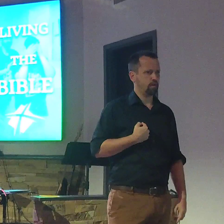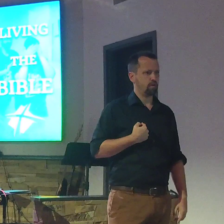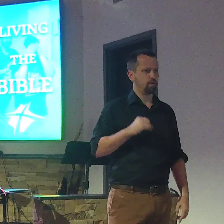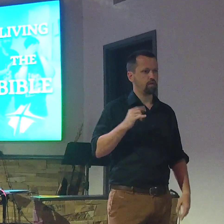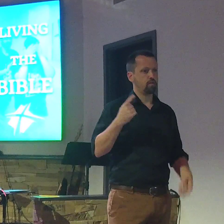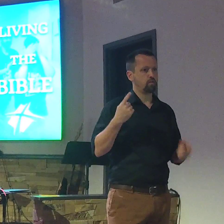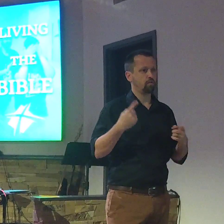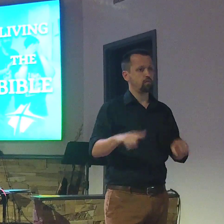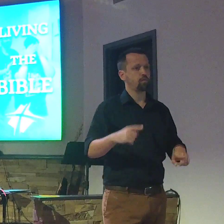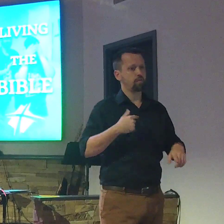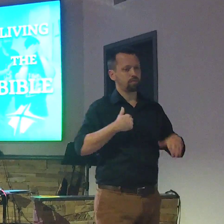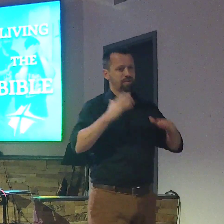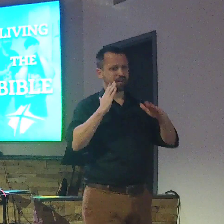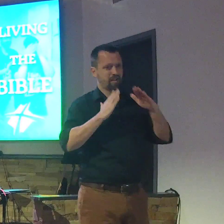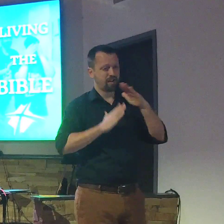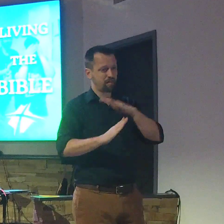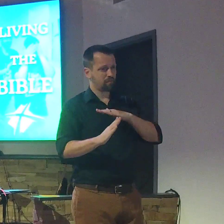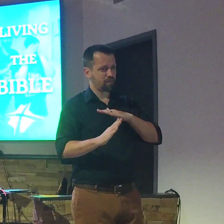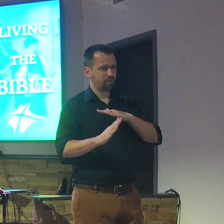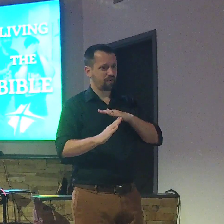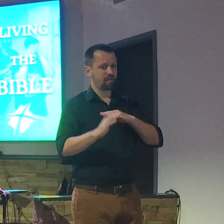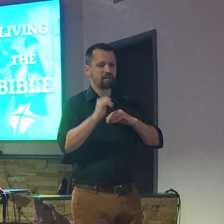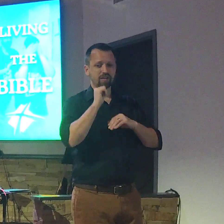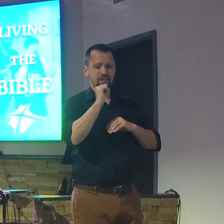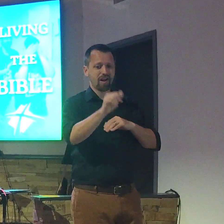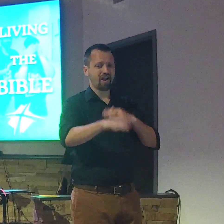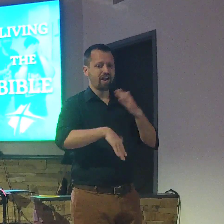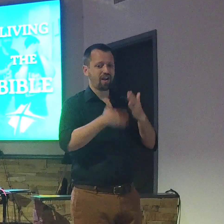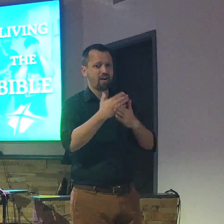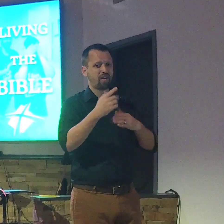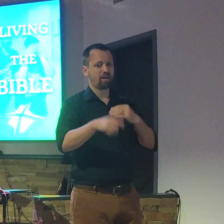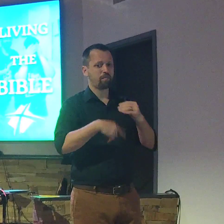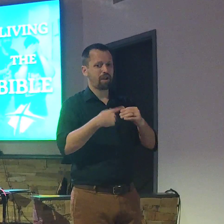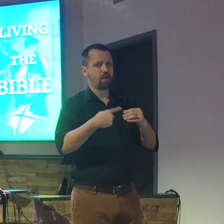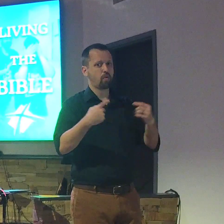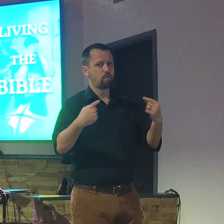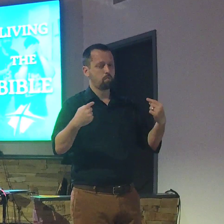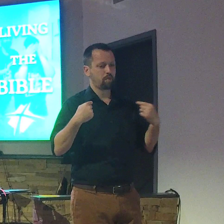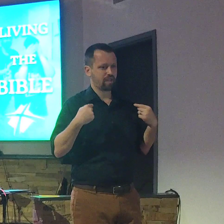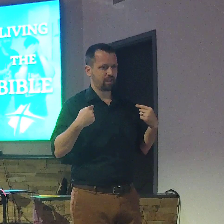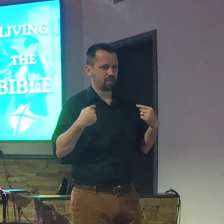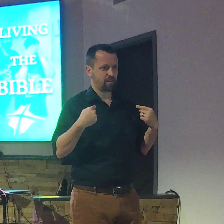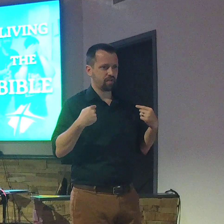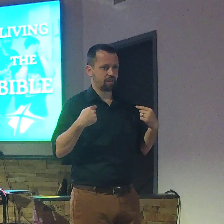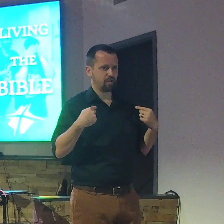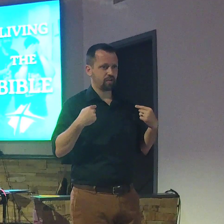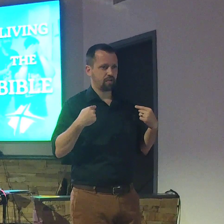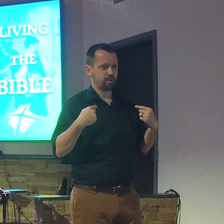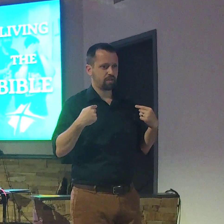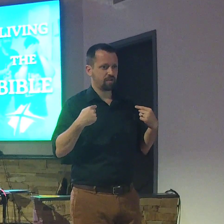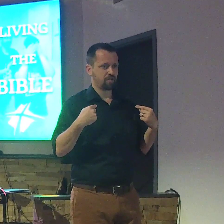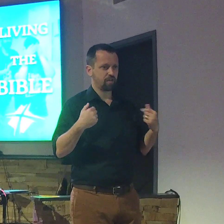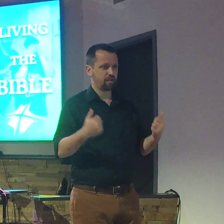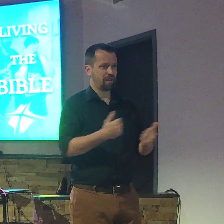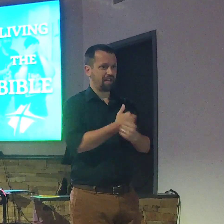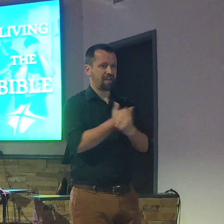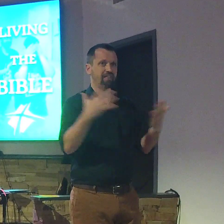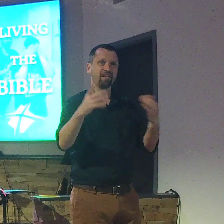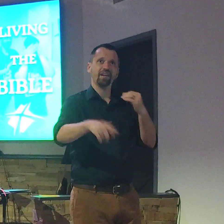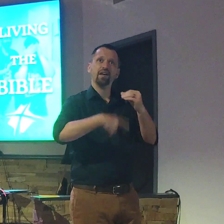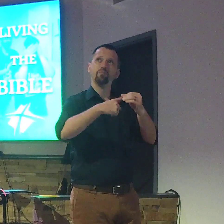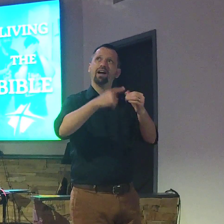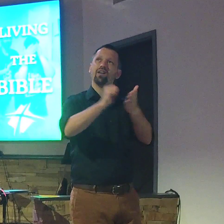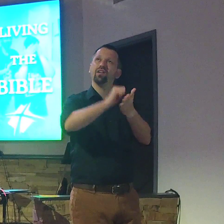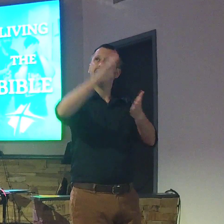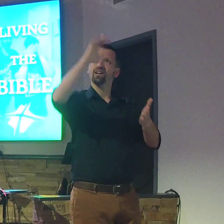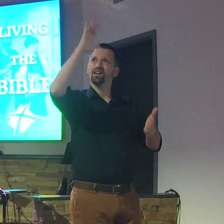in humility, I realize that it's not all about me. I will realize that everything is about the glory of God.